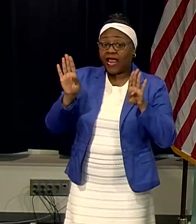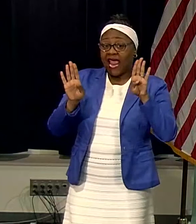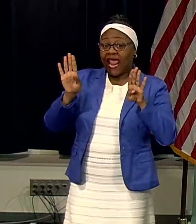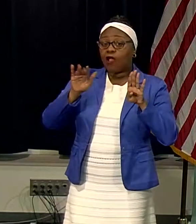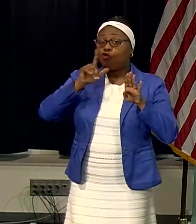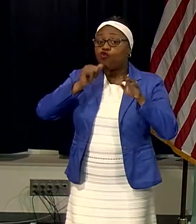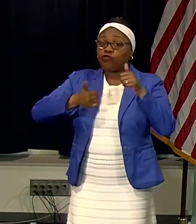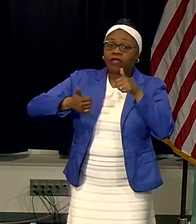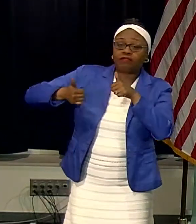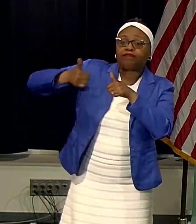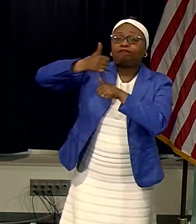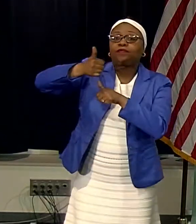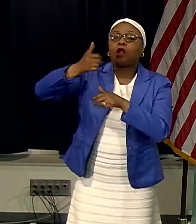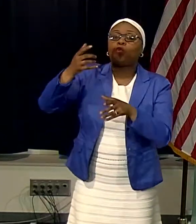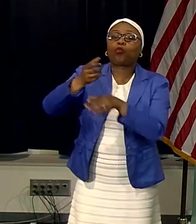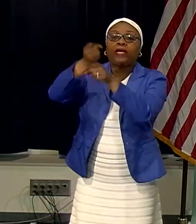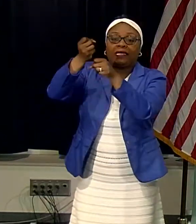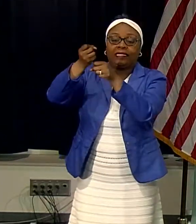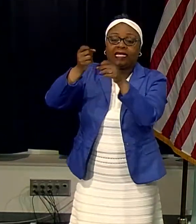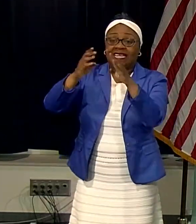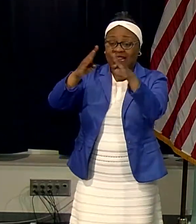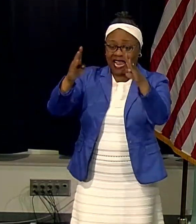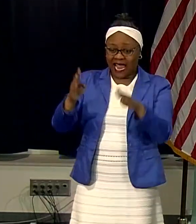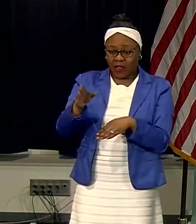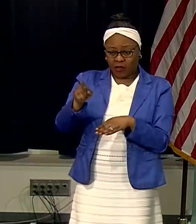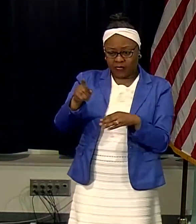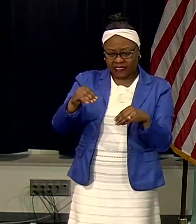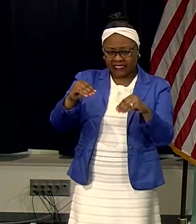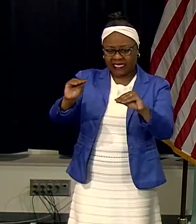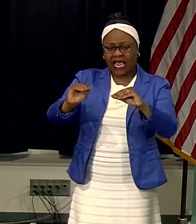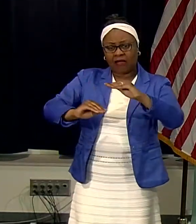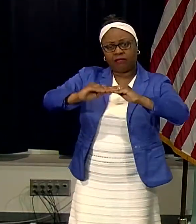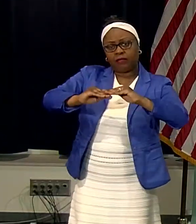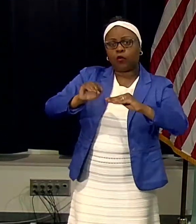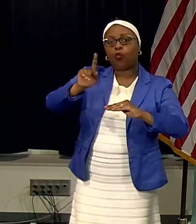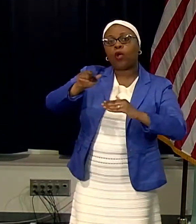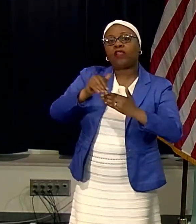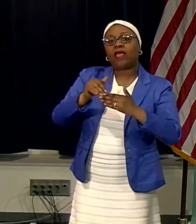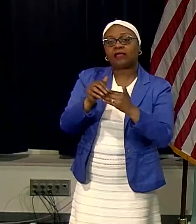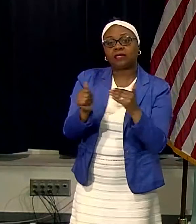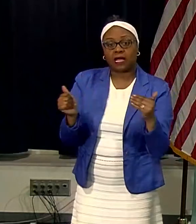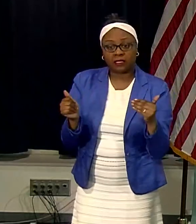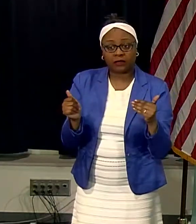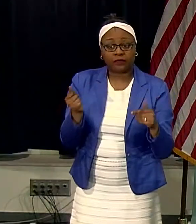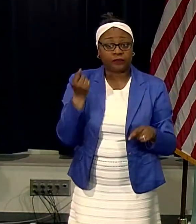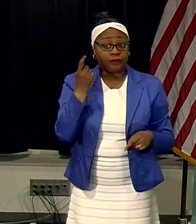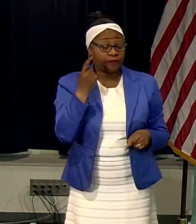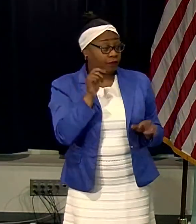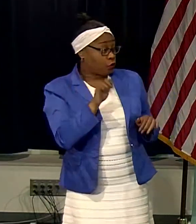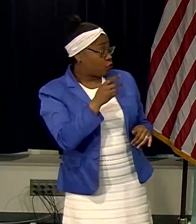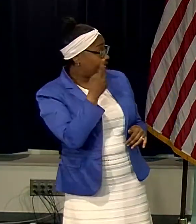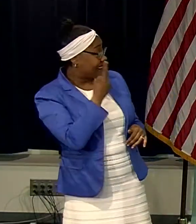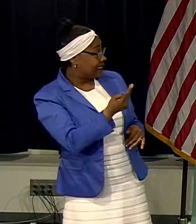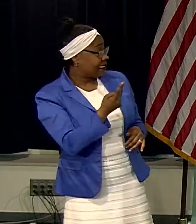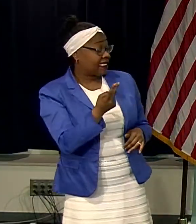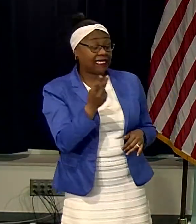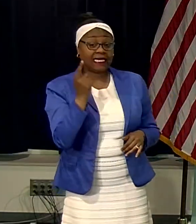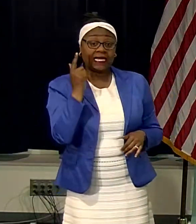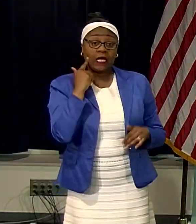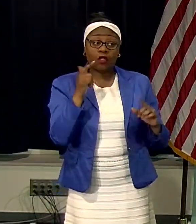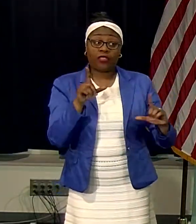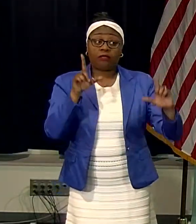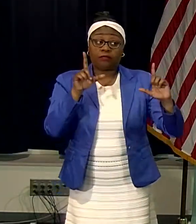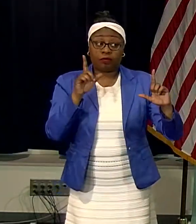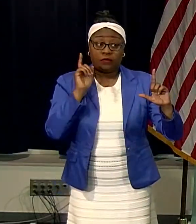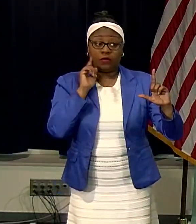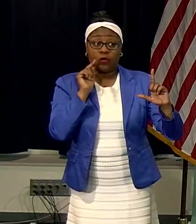wins. Houses must sell for a net worth of at least $1,000. And as you can see on the right side of the